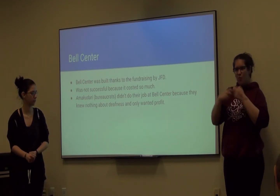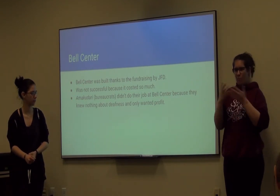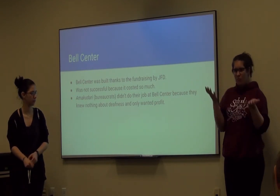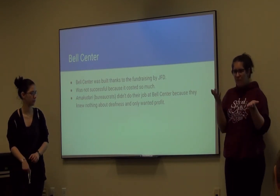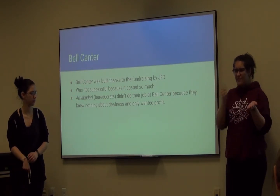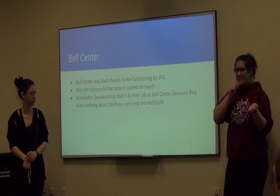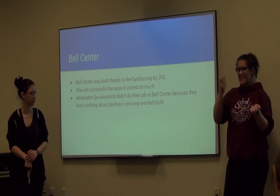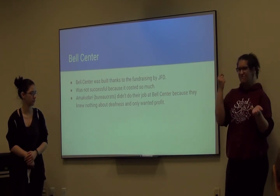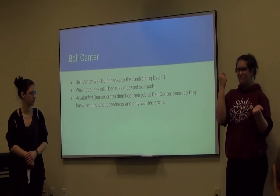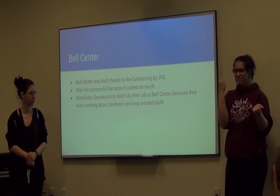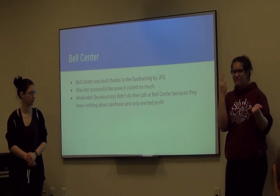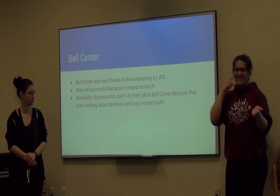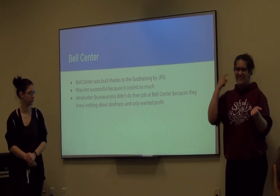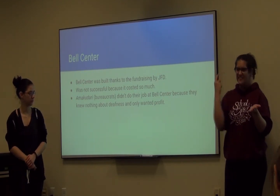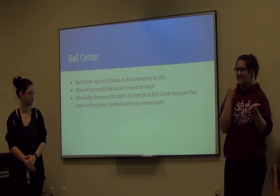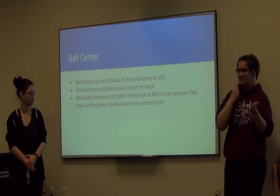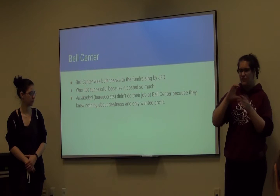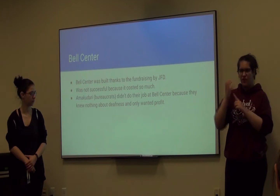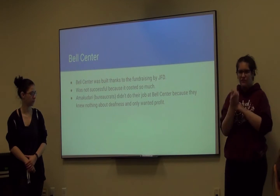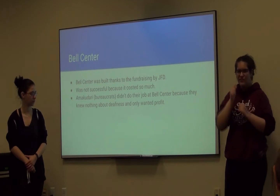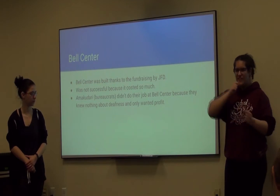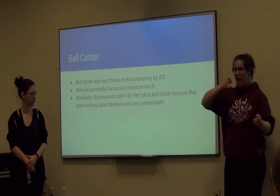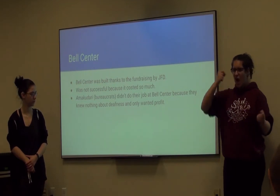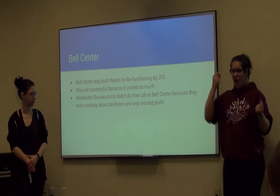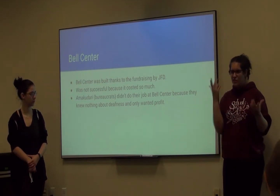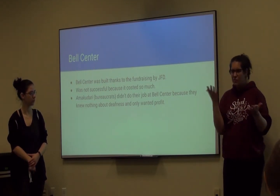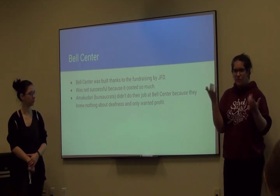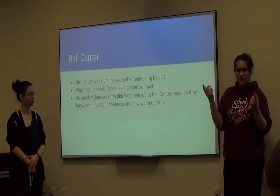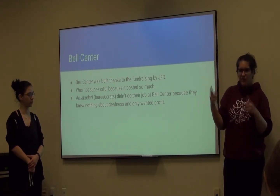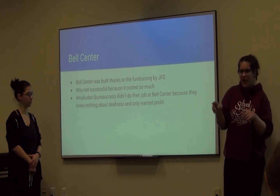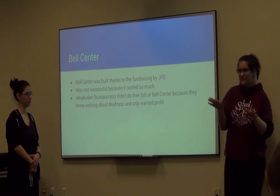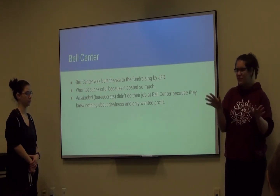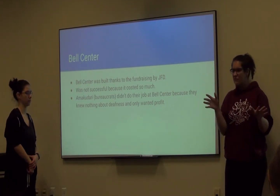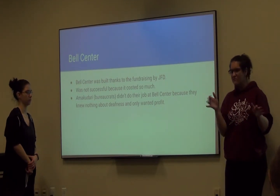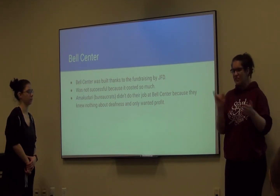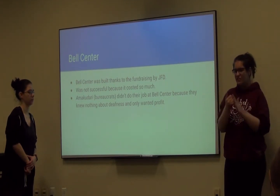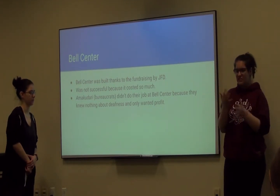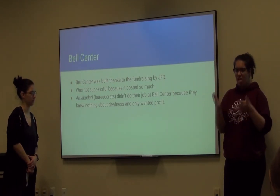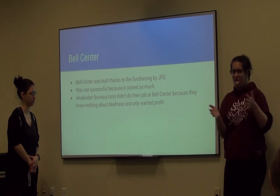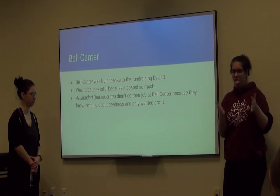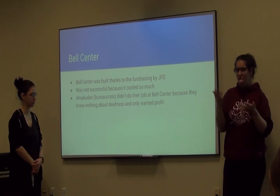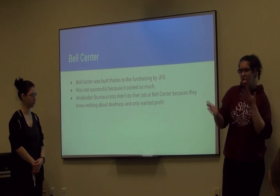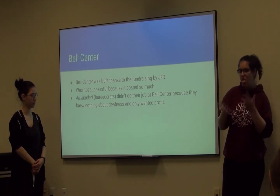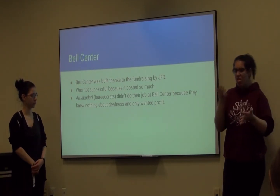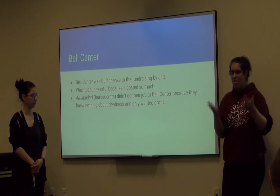they took control of the building, but they didn't really understand deaf culture. They didn't understand, you